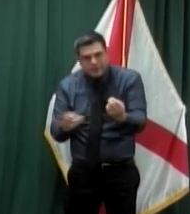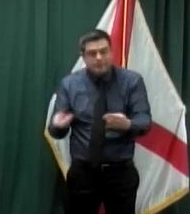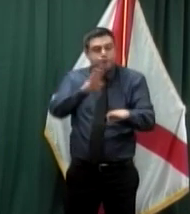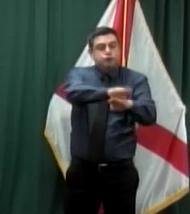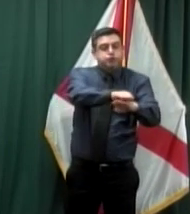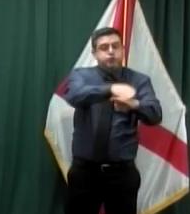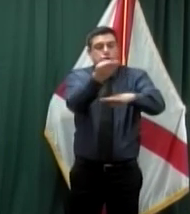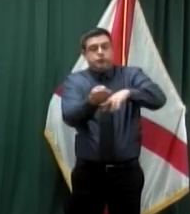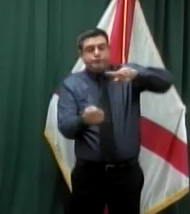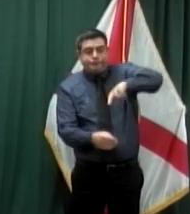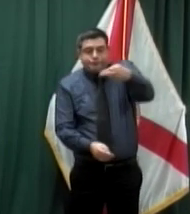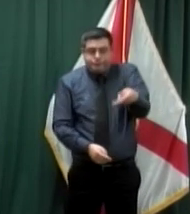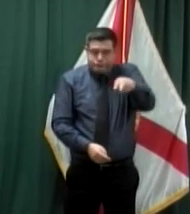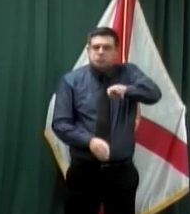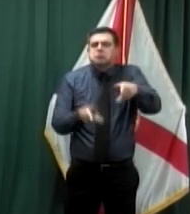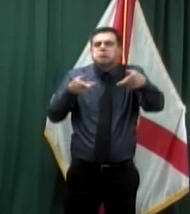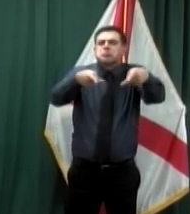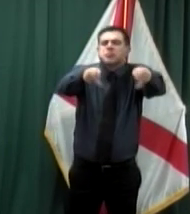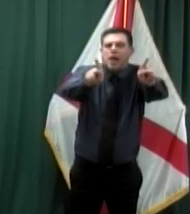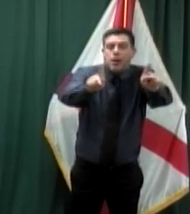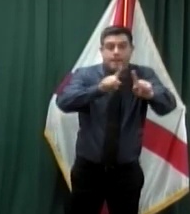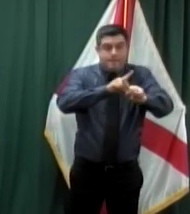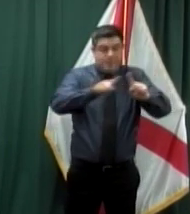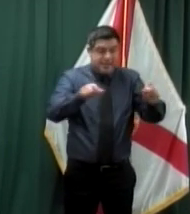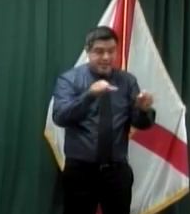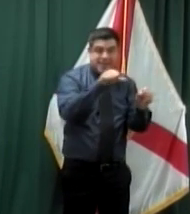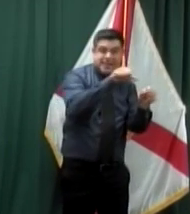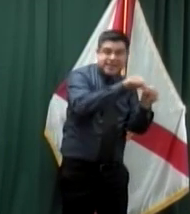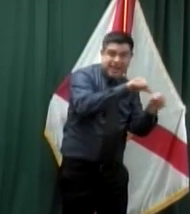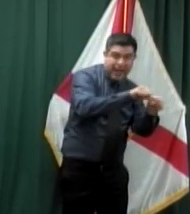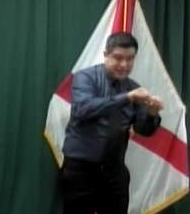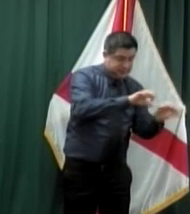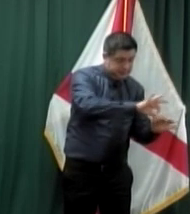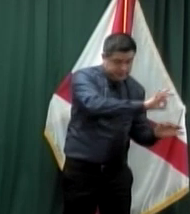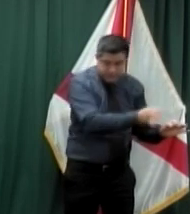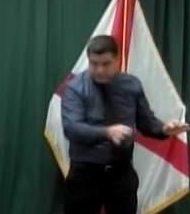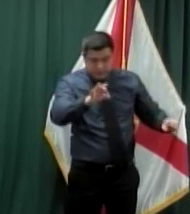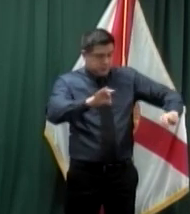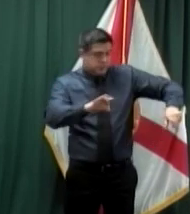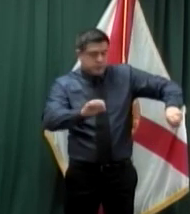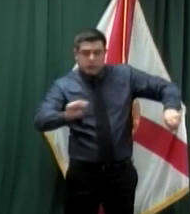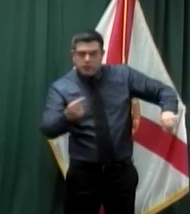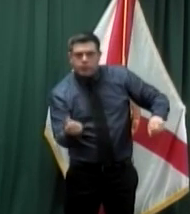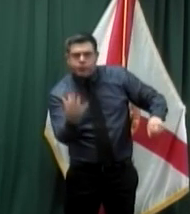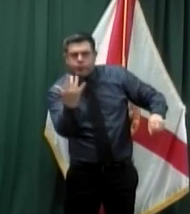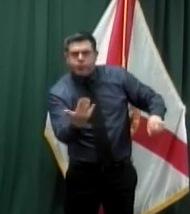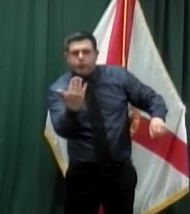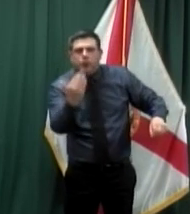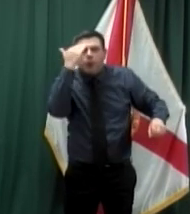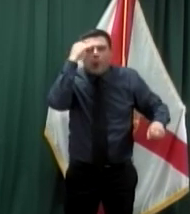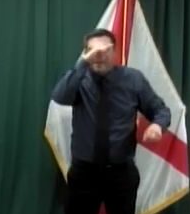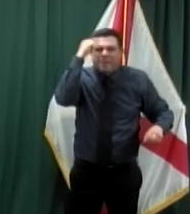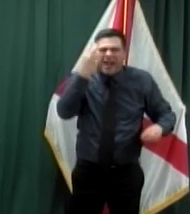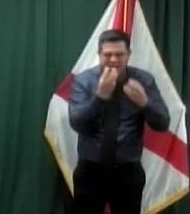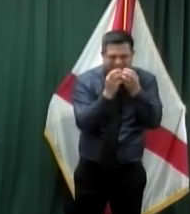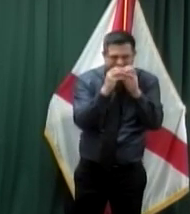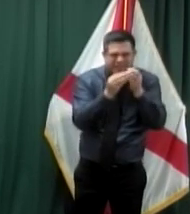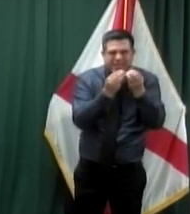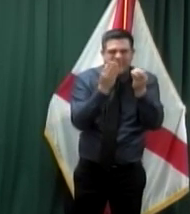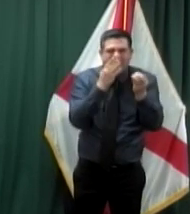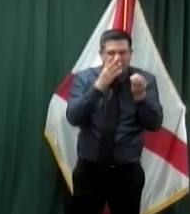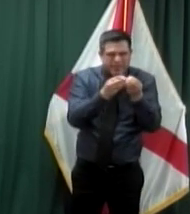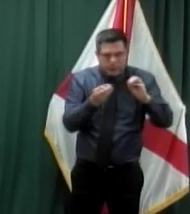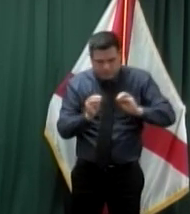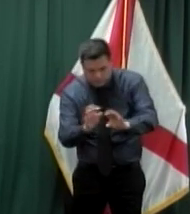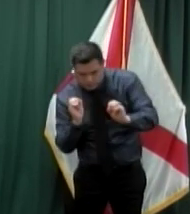completion of cooking and using these types of grills. Barrel-type barbecue smokers are also allowed,